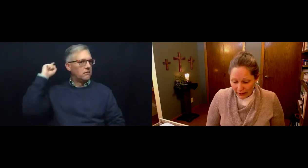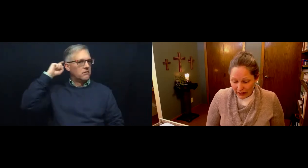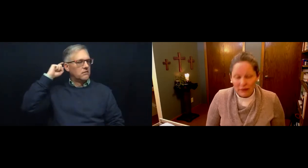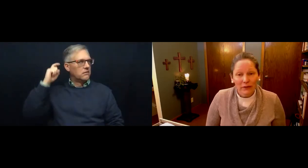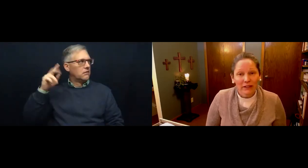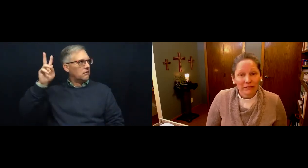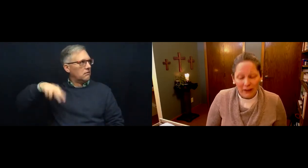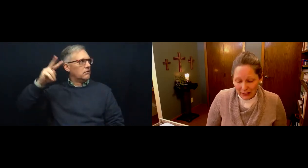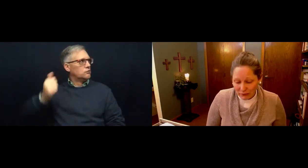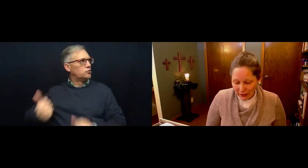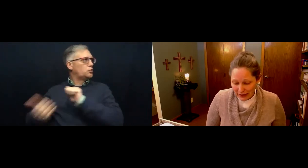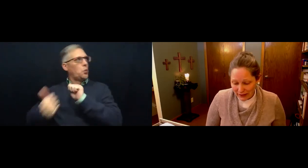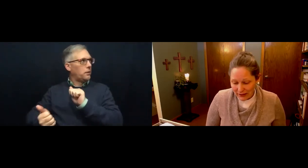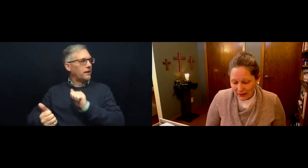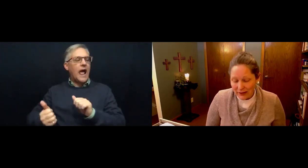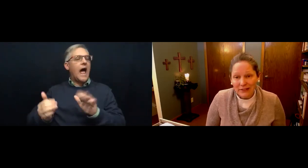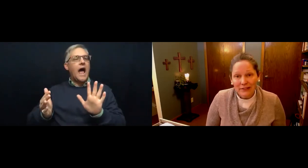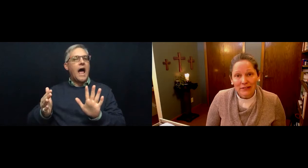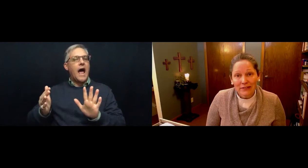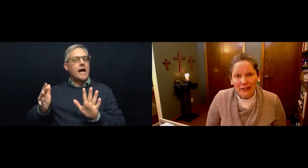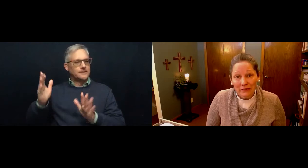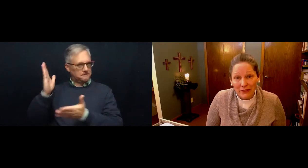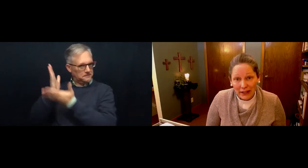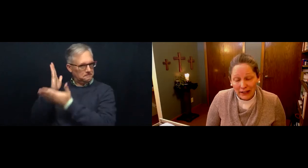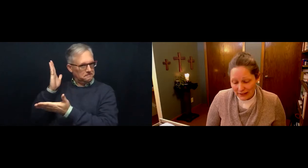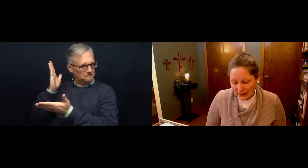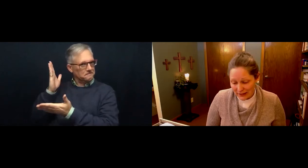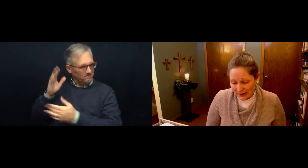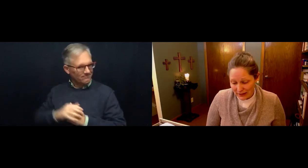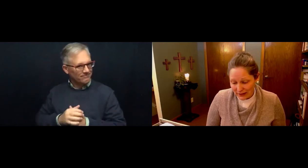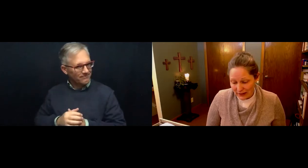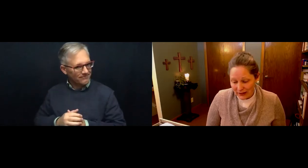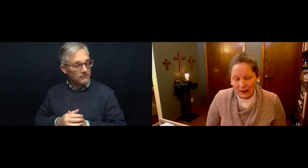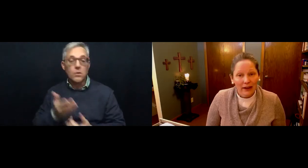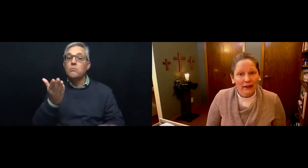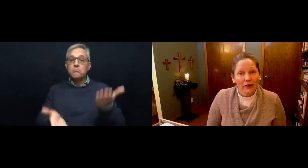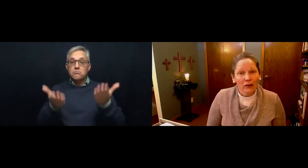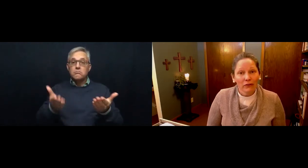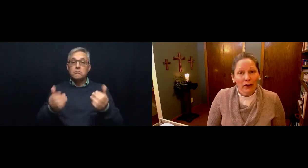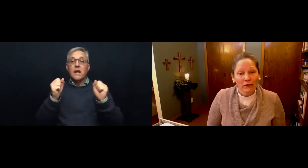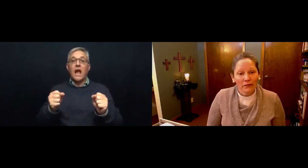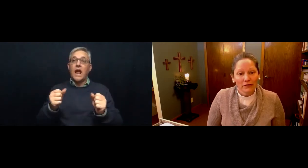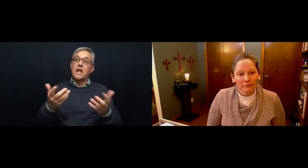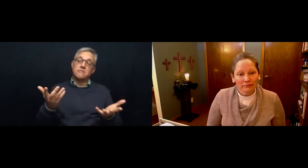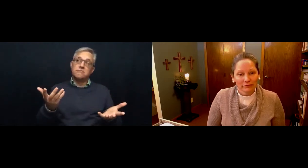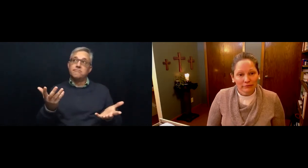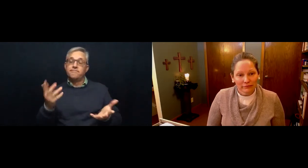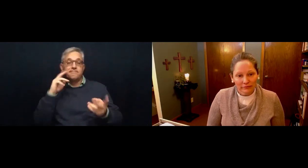Or if we can find ways to give thanks and care for